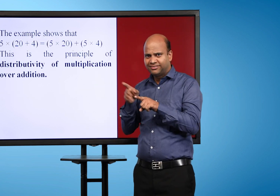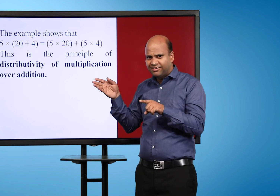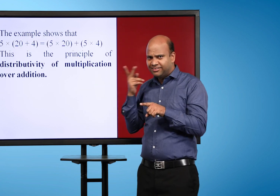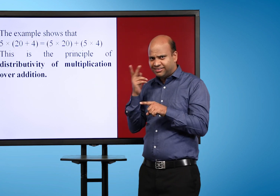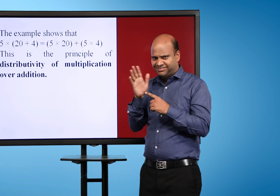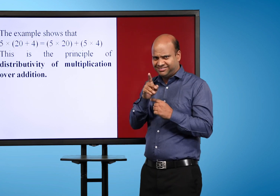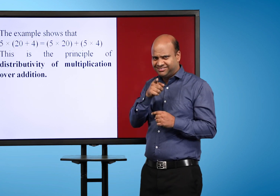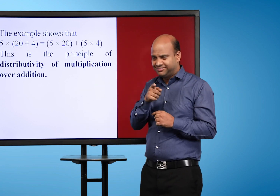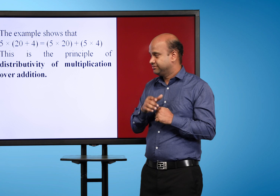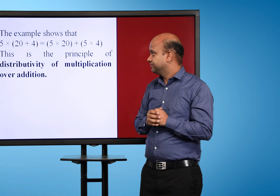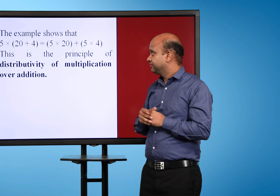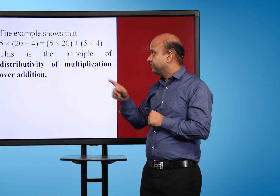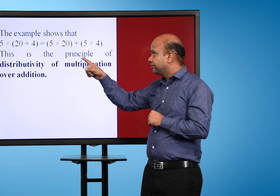The example shows that